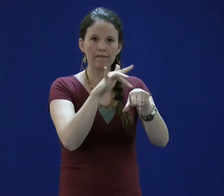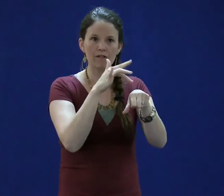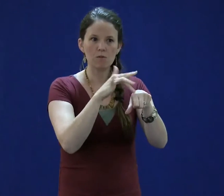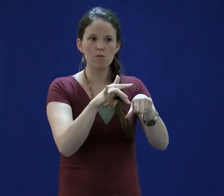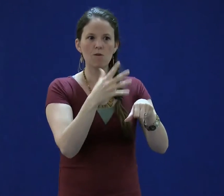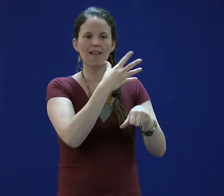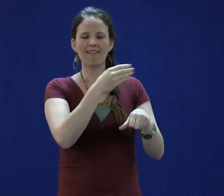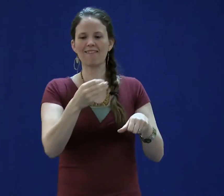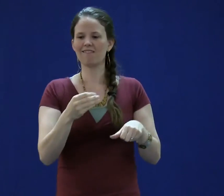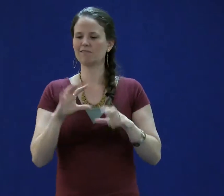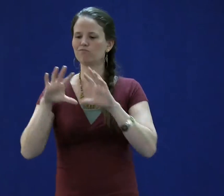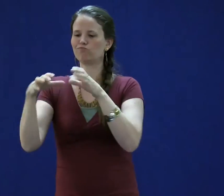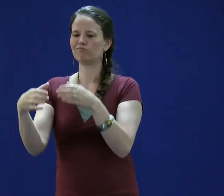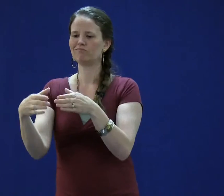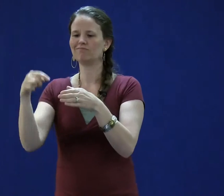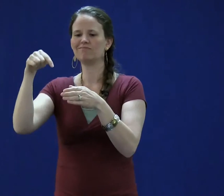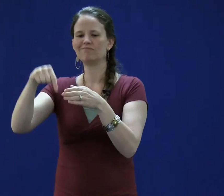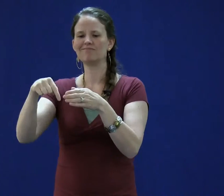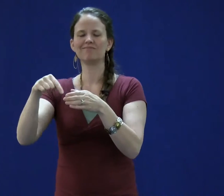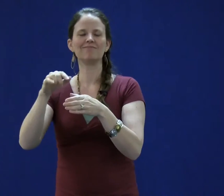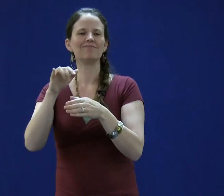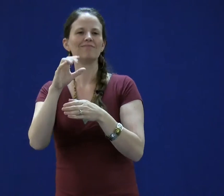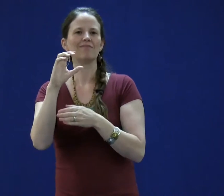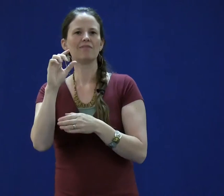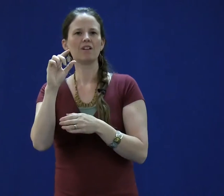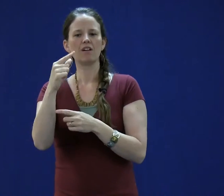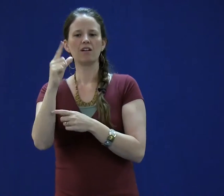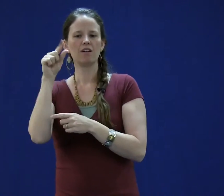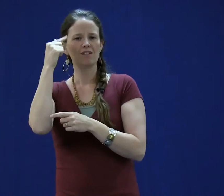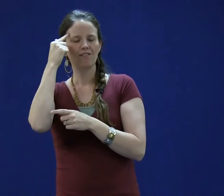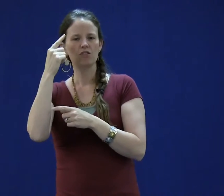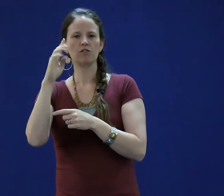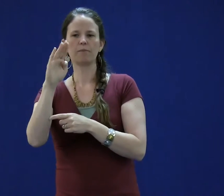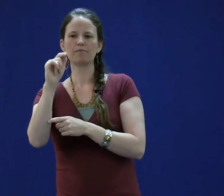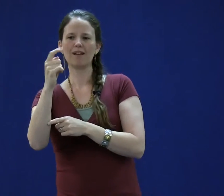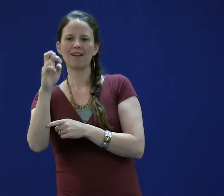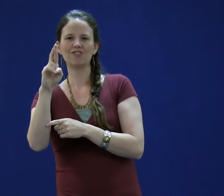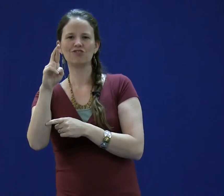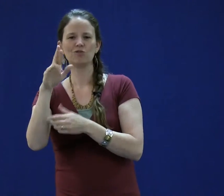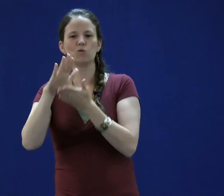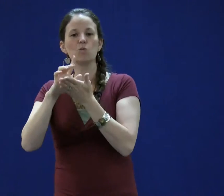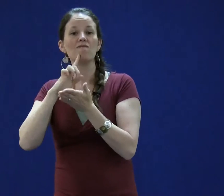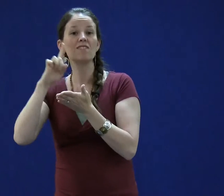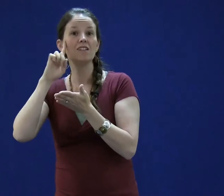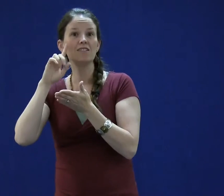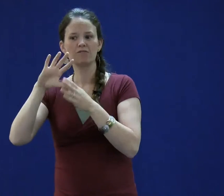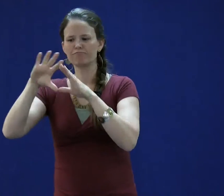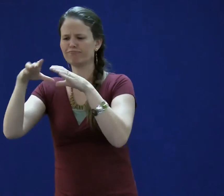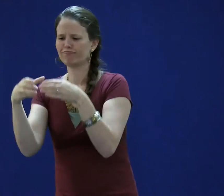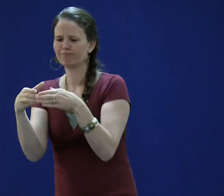Our program utilizes both the mainstream classes as well as our own GBSD classroom.